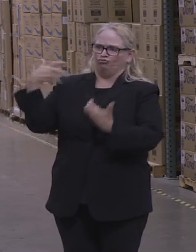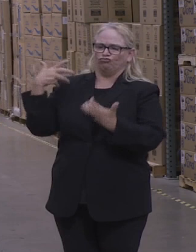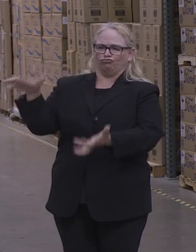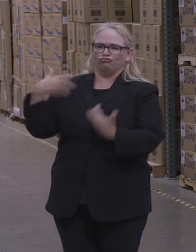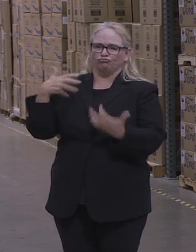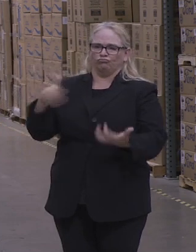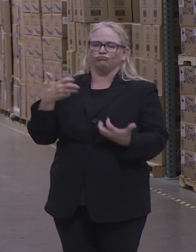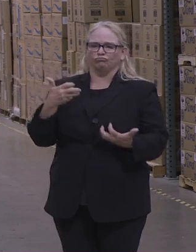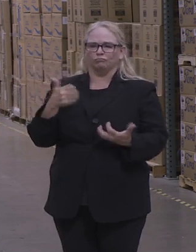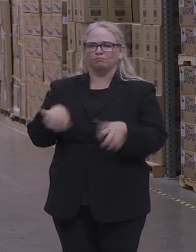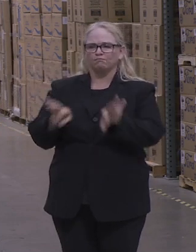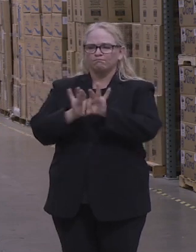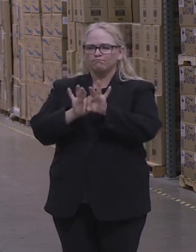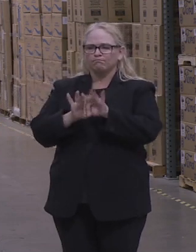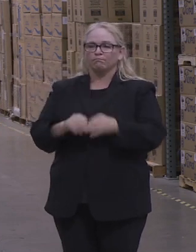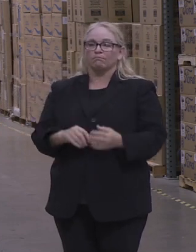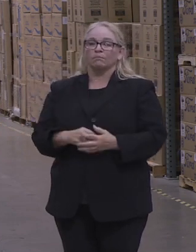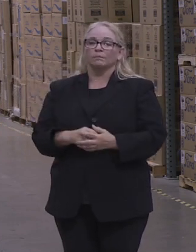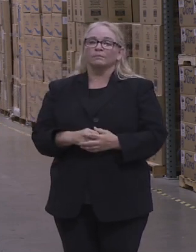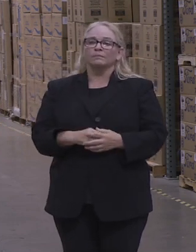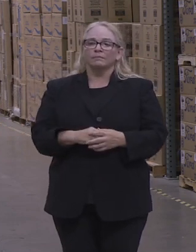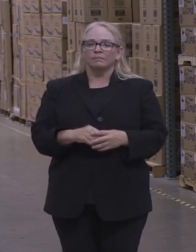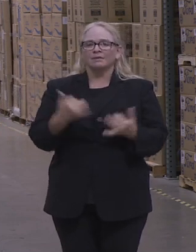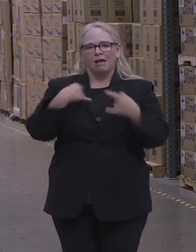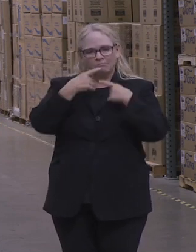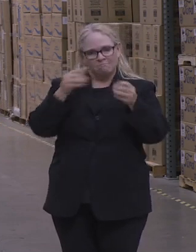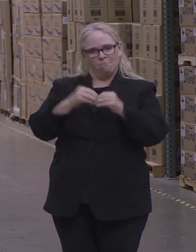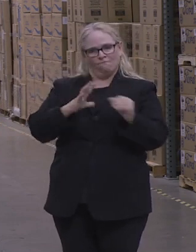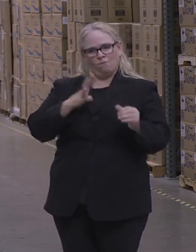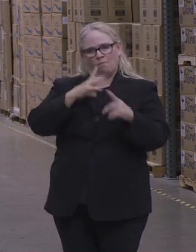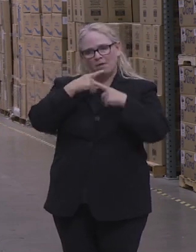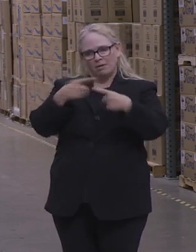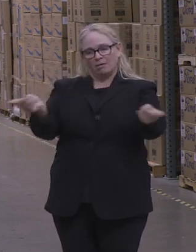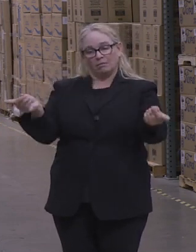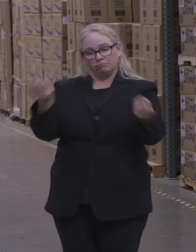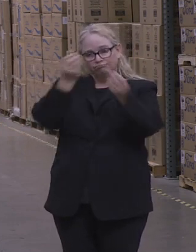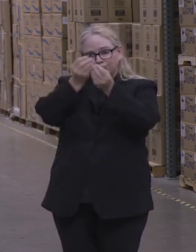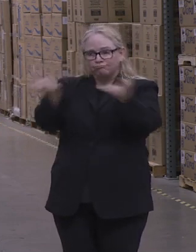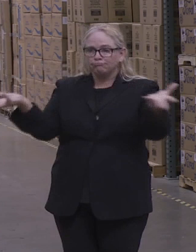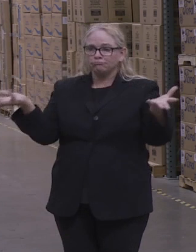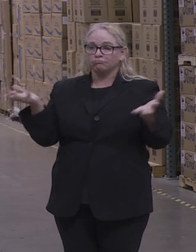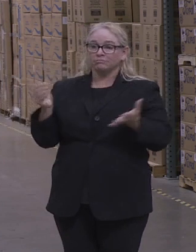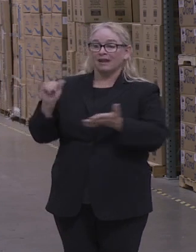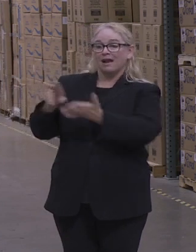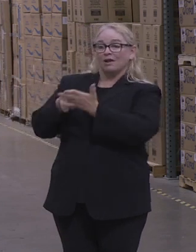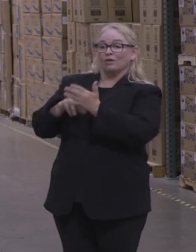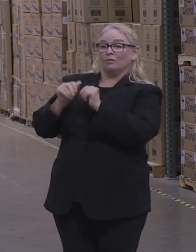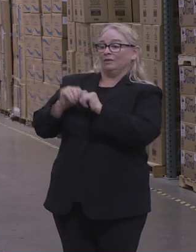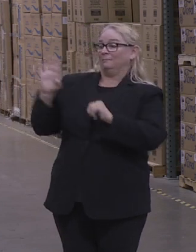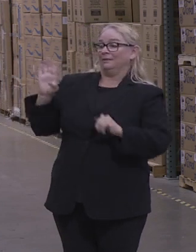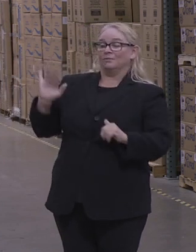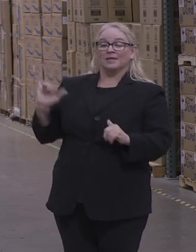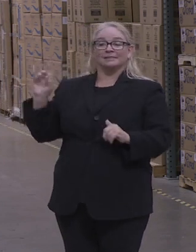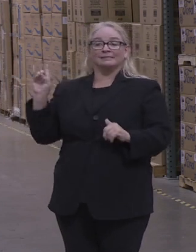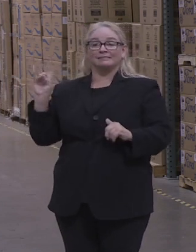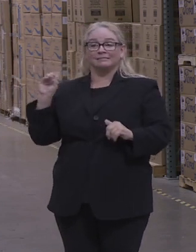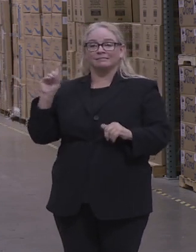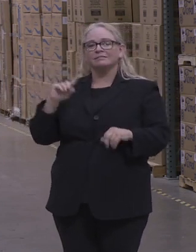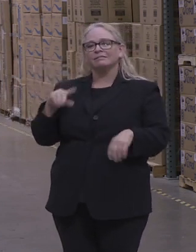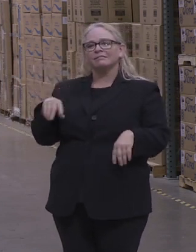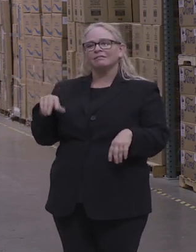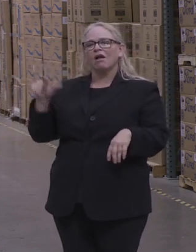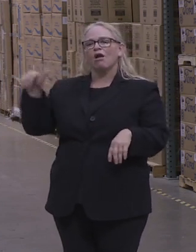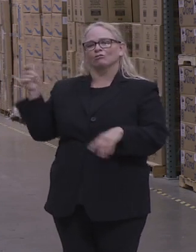are announcing more formally, more publicly today, this bridge contract with BYD for another 120 million and